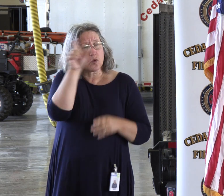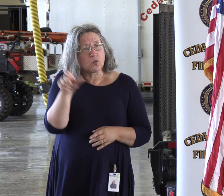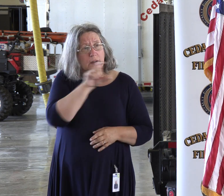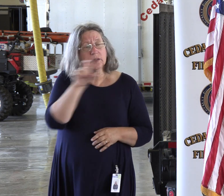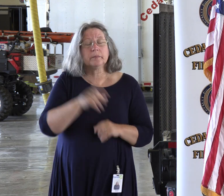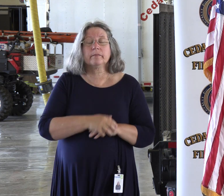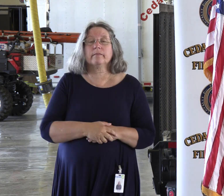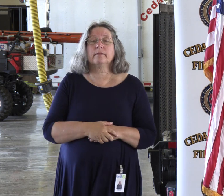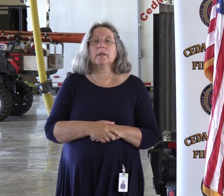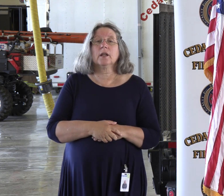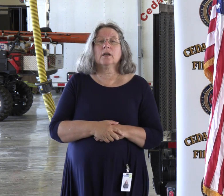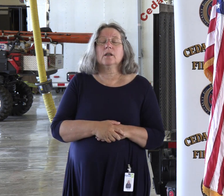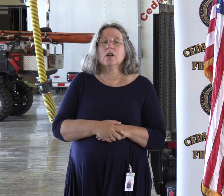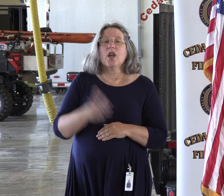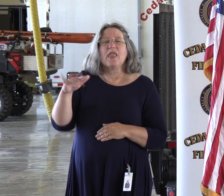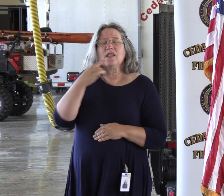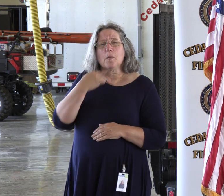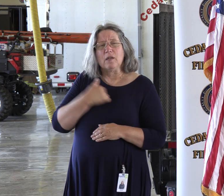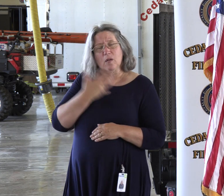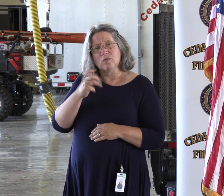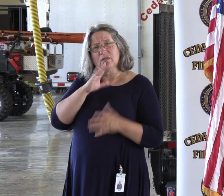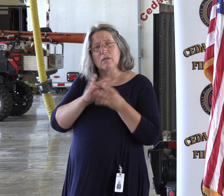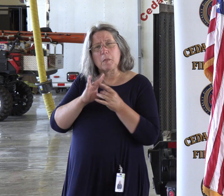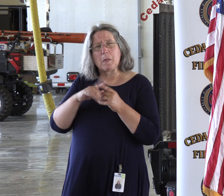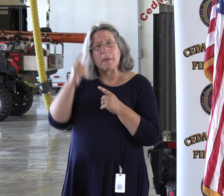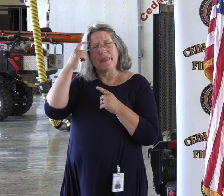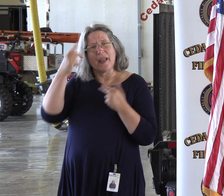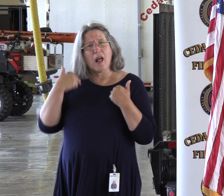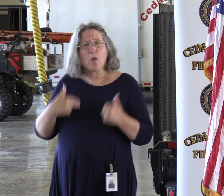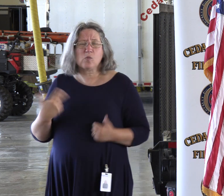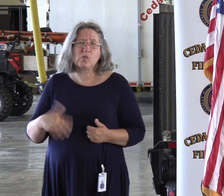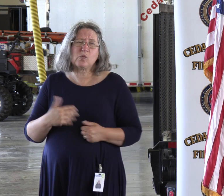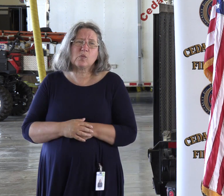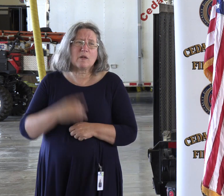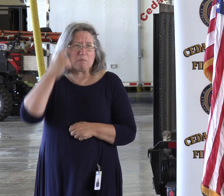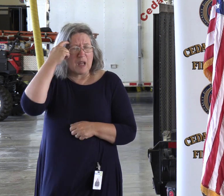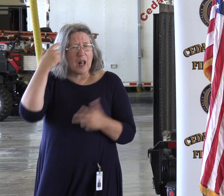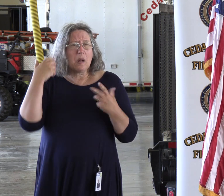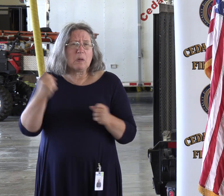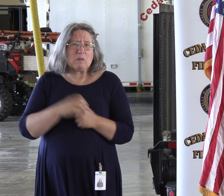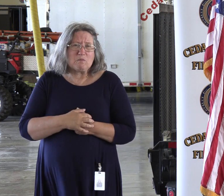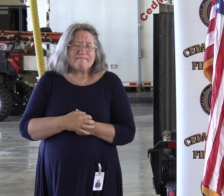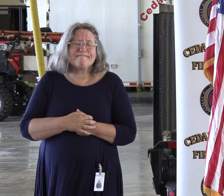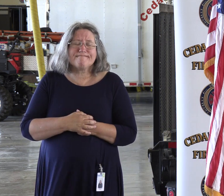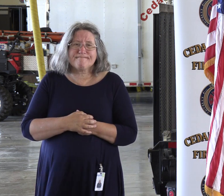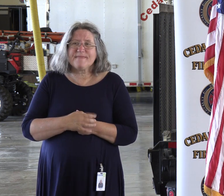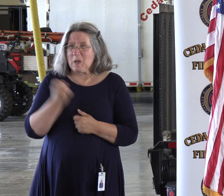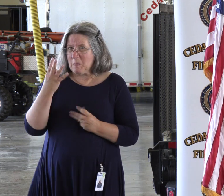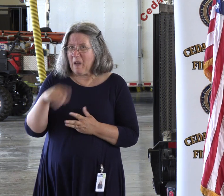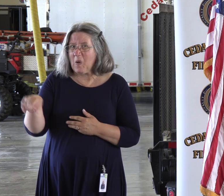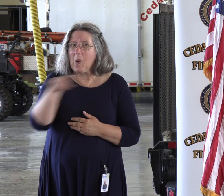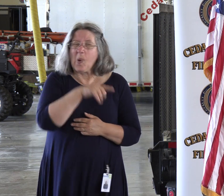that, or talk a little bit about the mental health aspect. There are a lot of people, all of us, probably in this room,